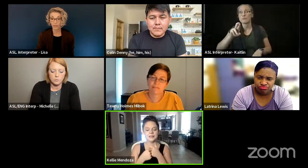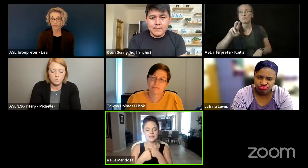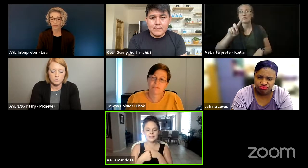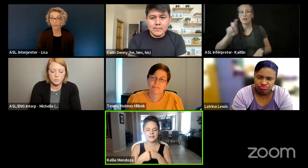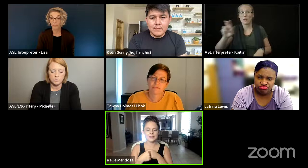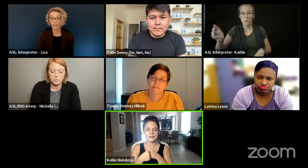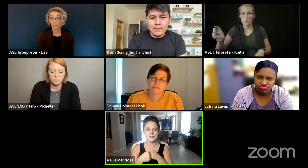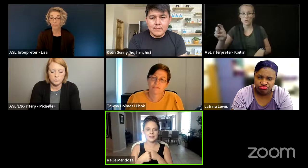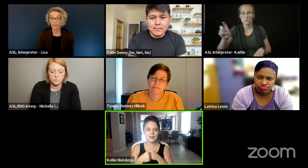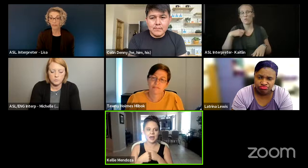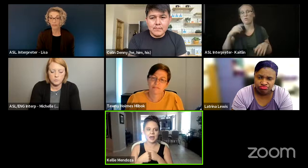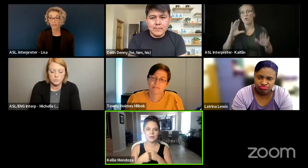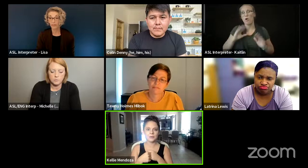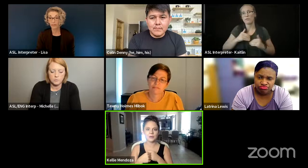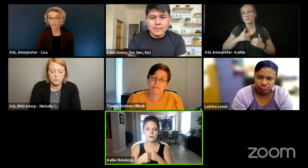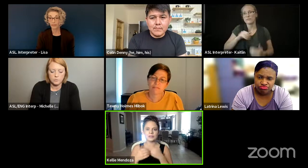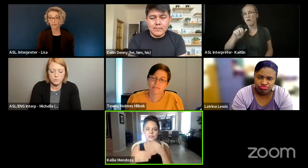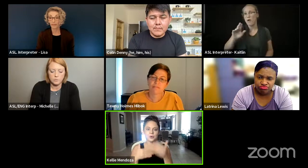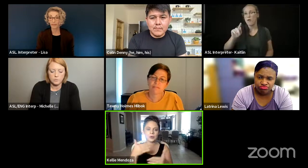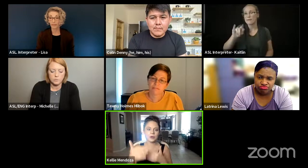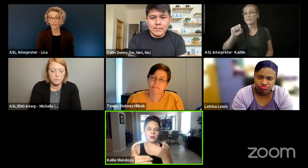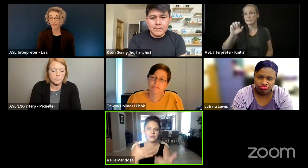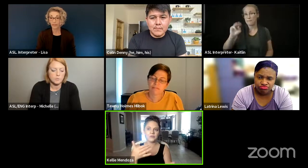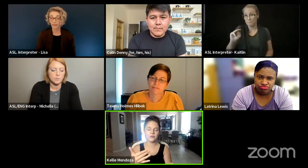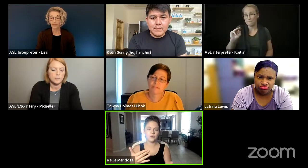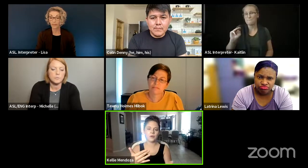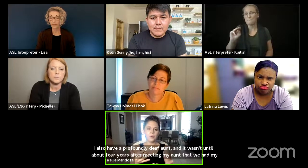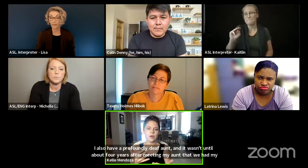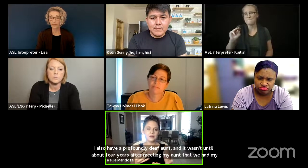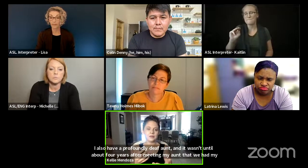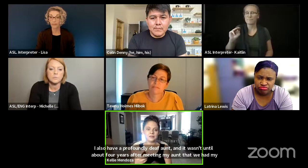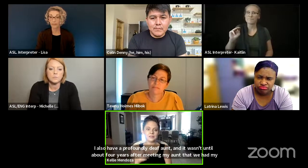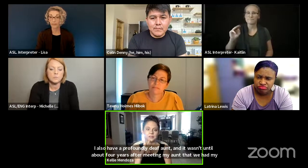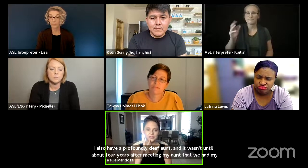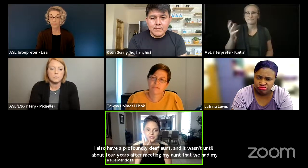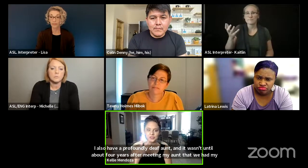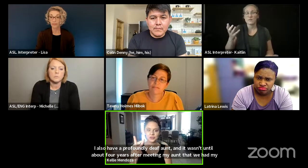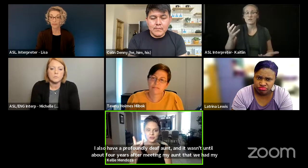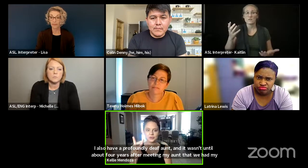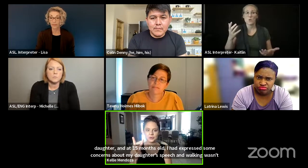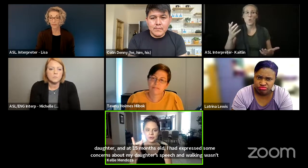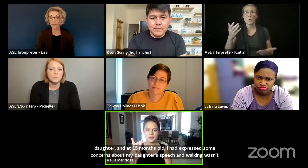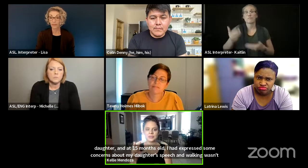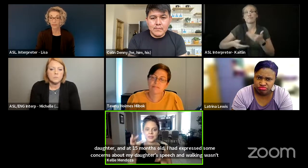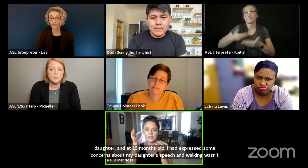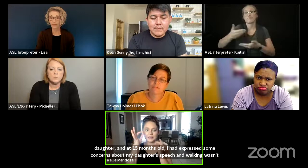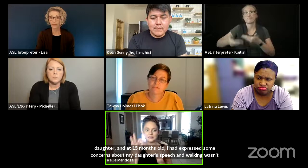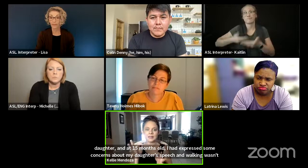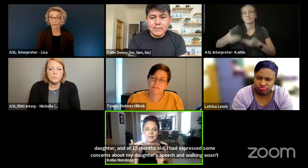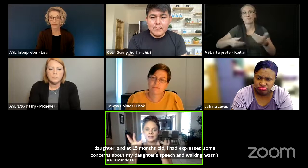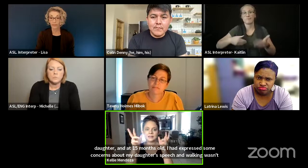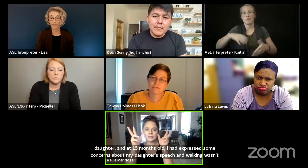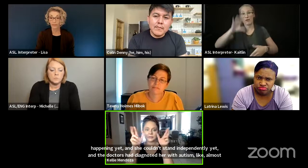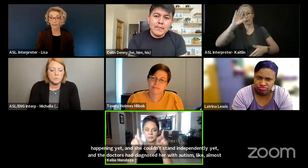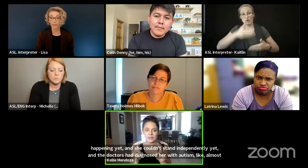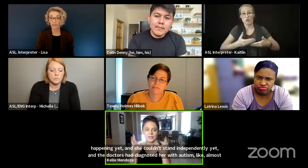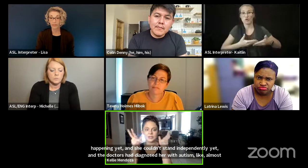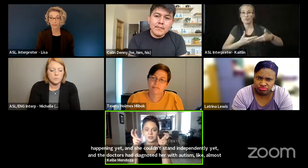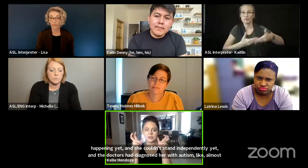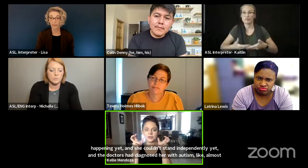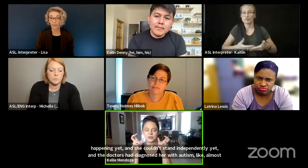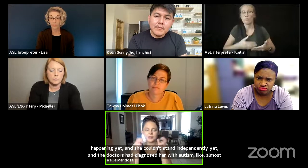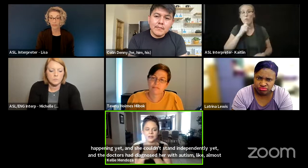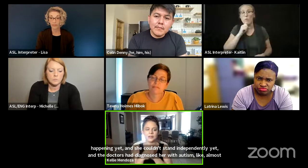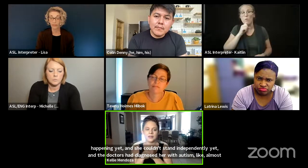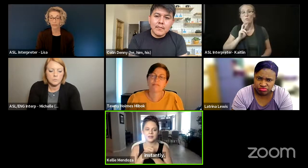instantly. And that was going on for a while until age 2, they decided to